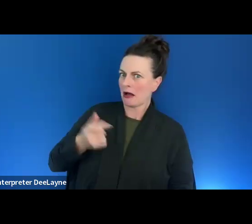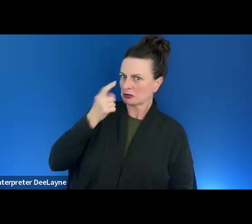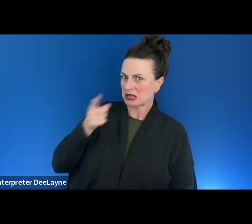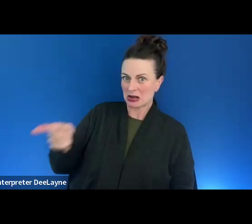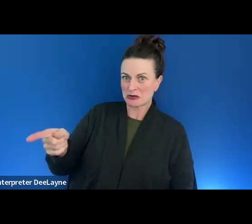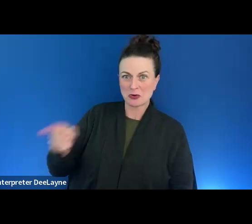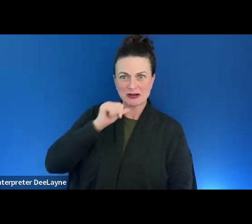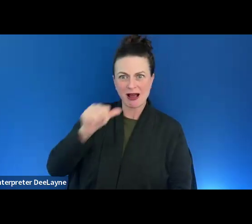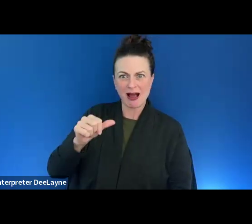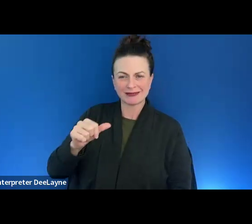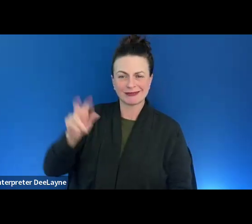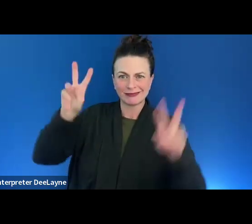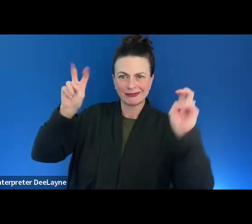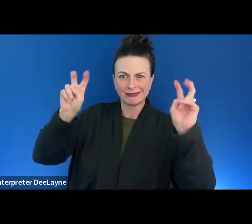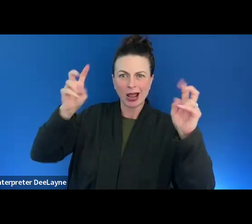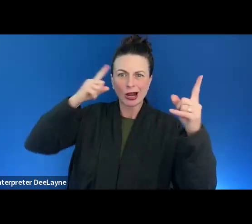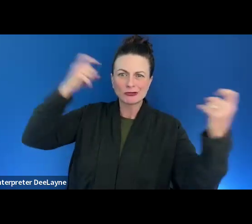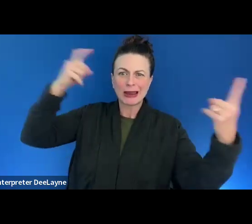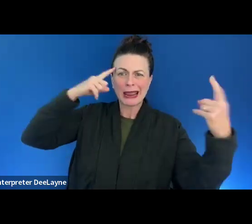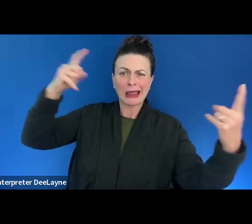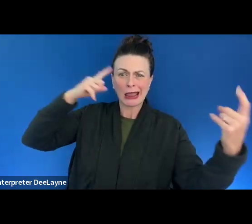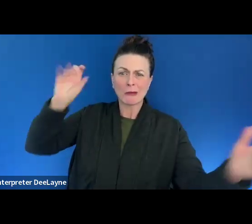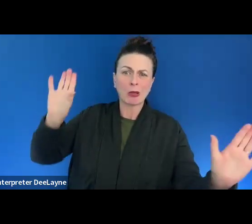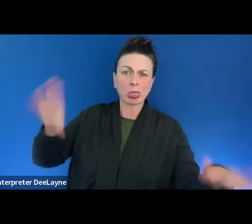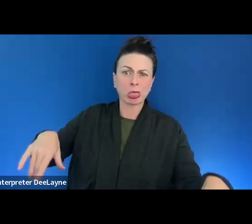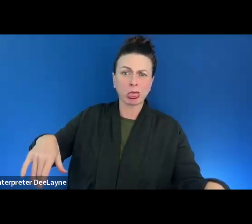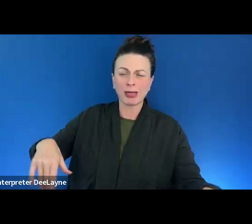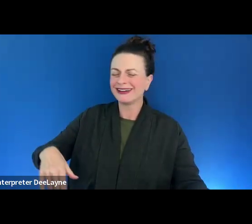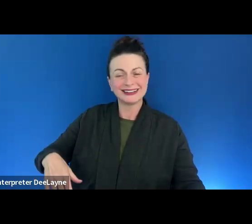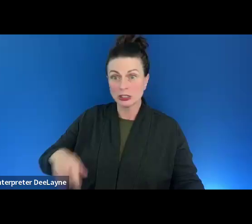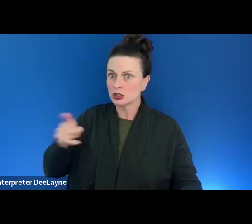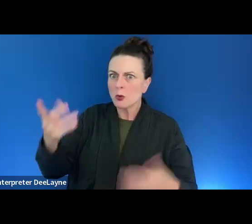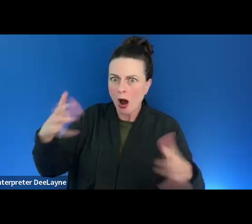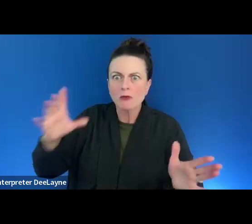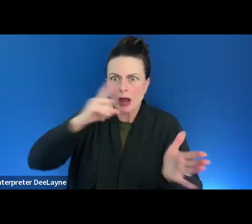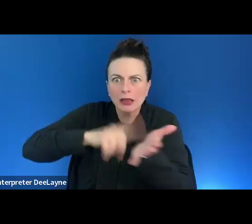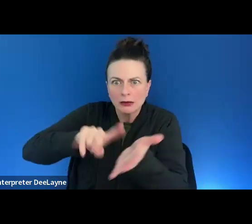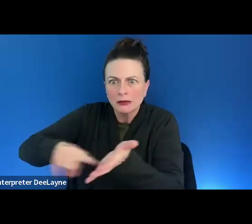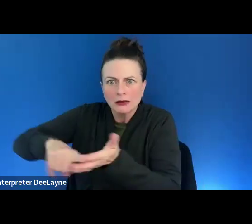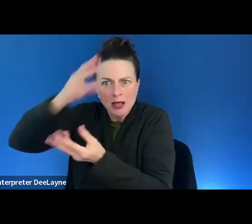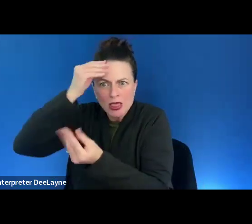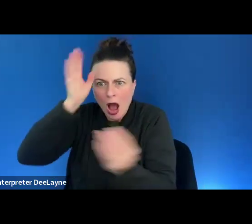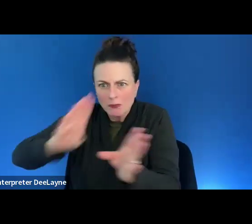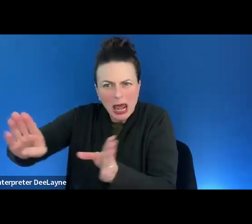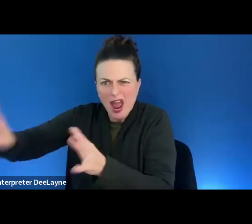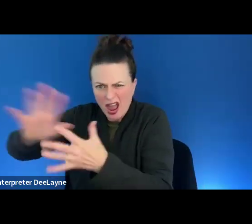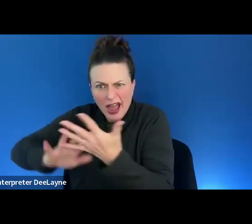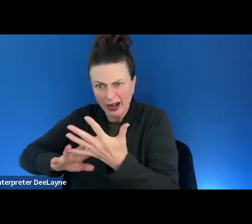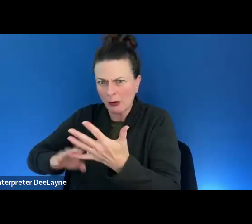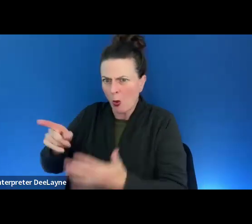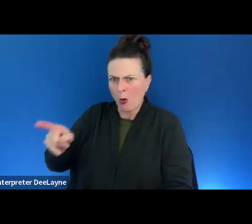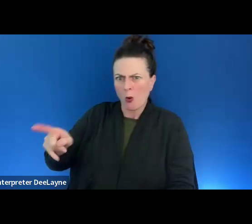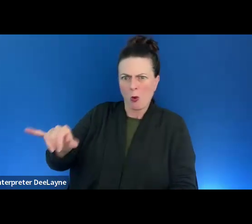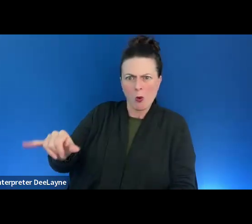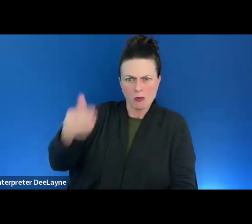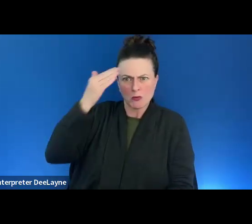just in what they would say the dreaming stage, which is you just want to be an entrepreneur, but you've really thought about it and you've dug deep into it and you